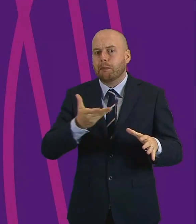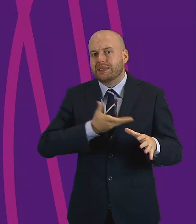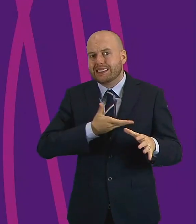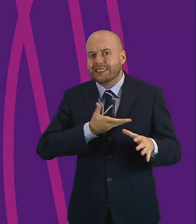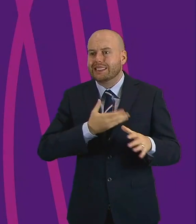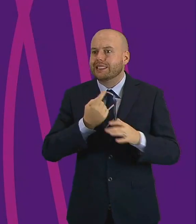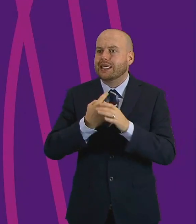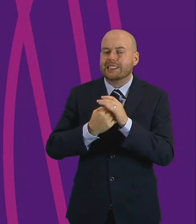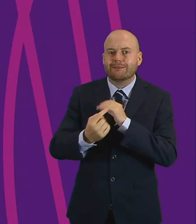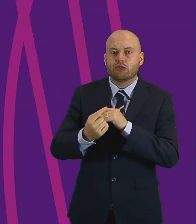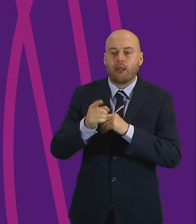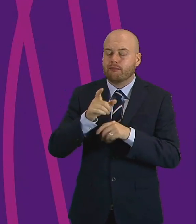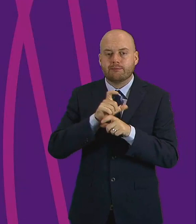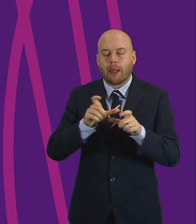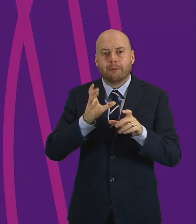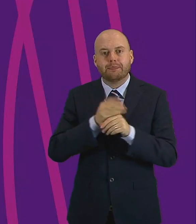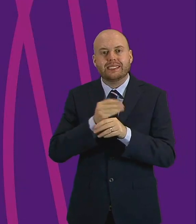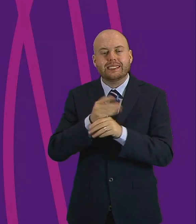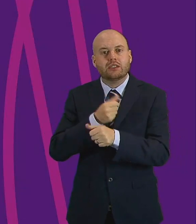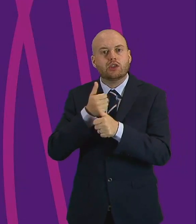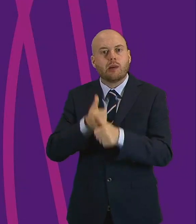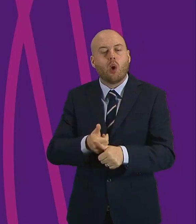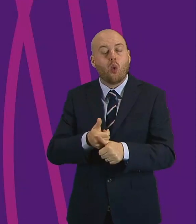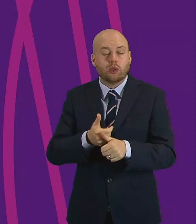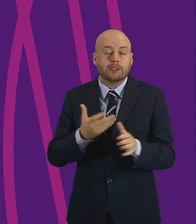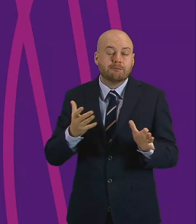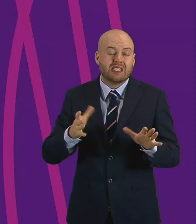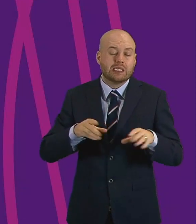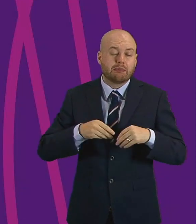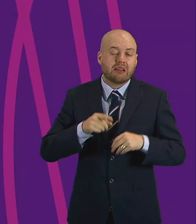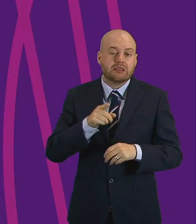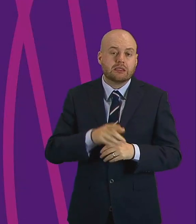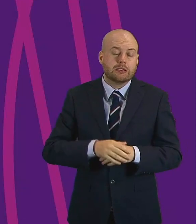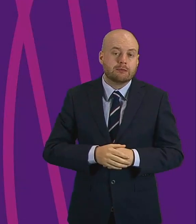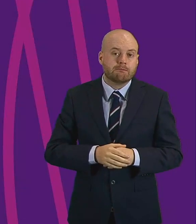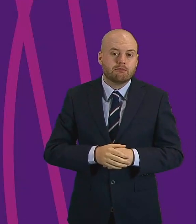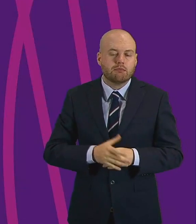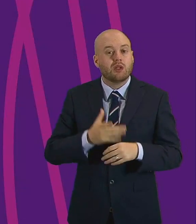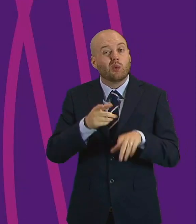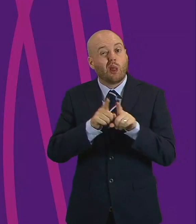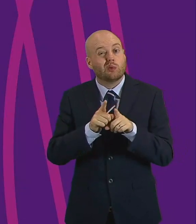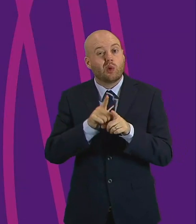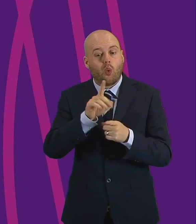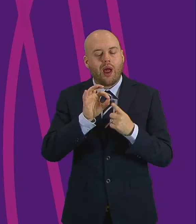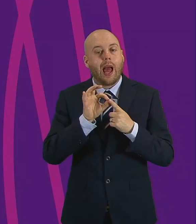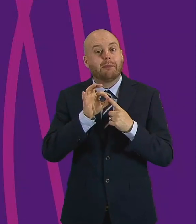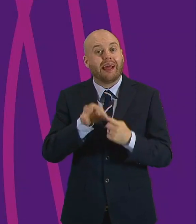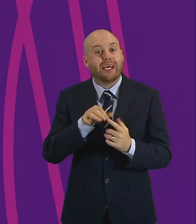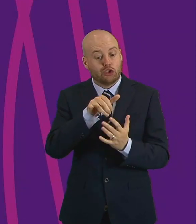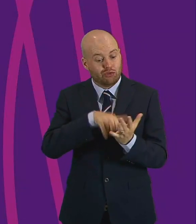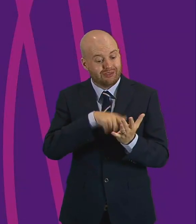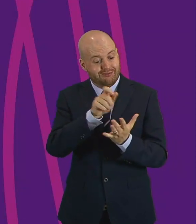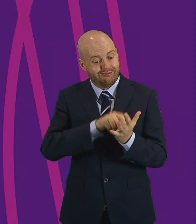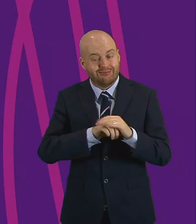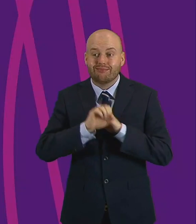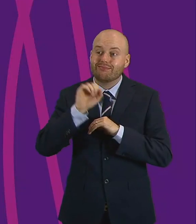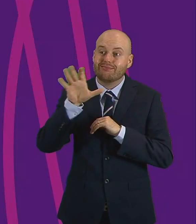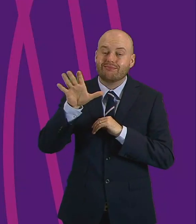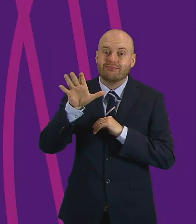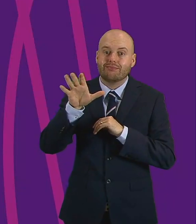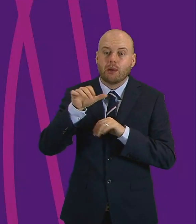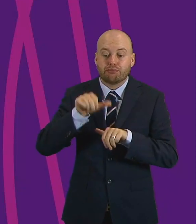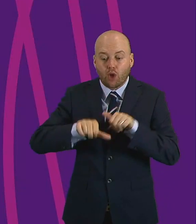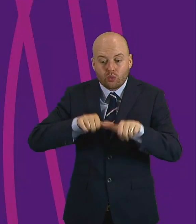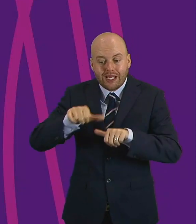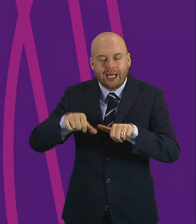cracks. And there is another problem, that is the speed at which applications are being processed. But I would